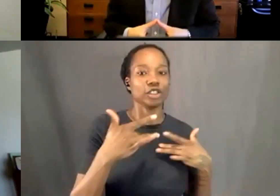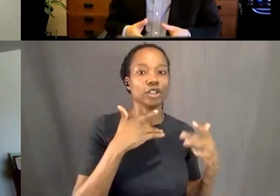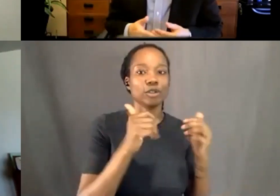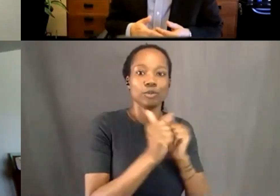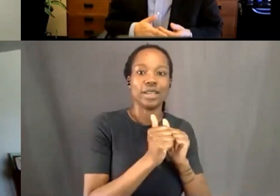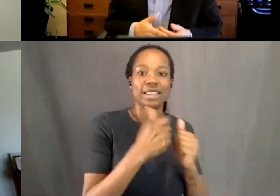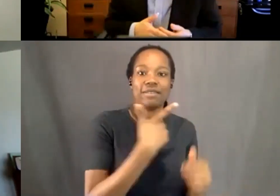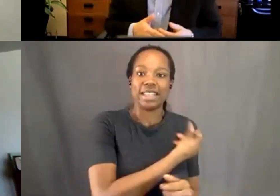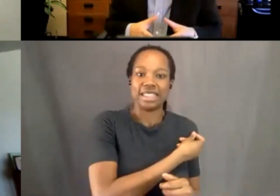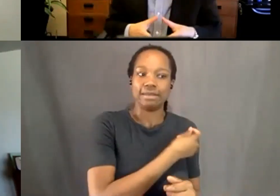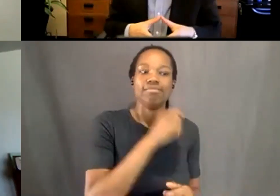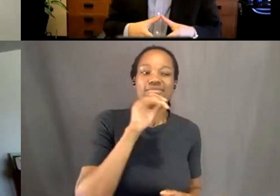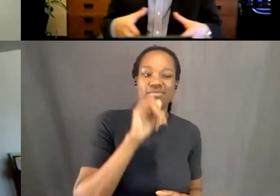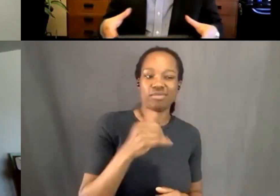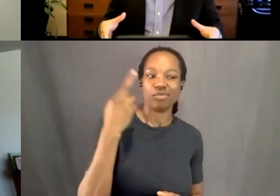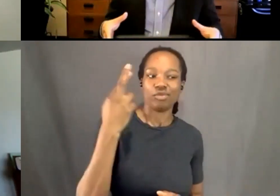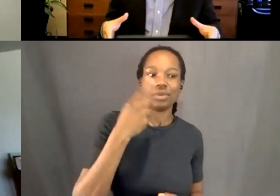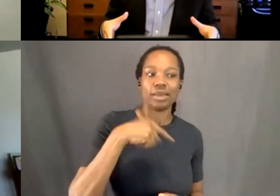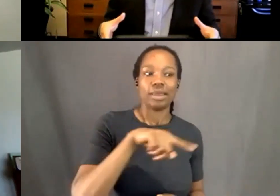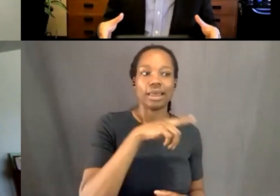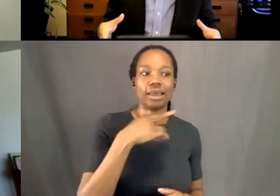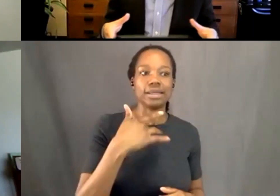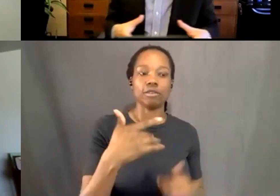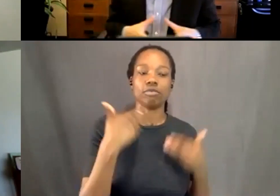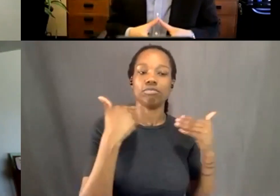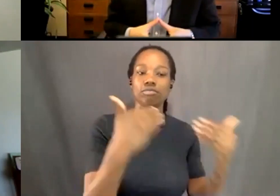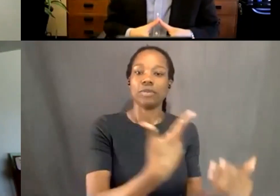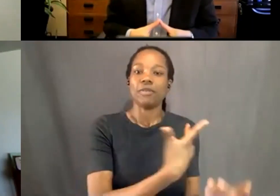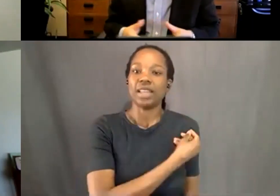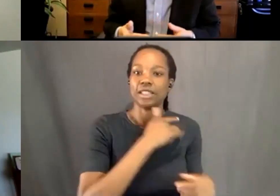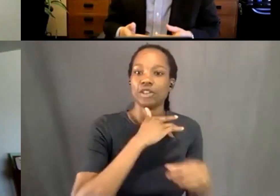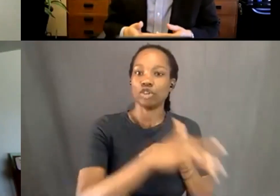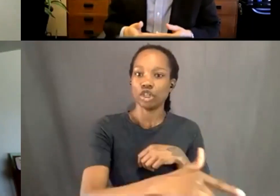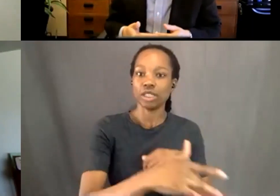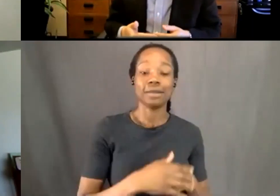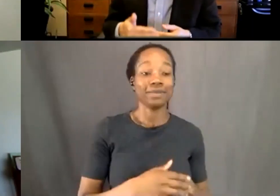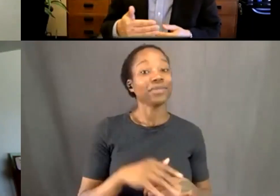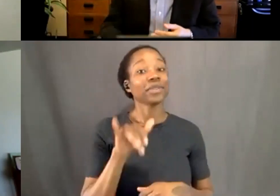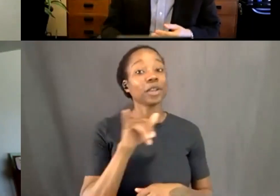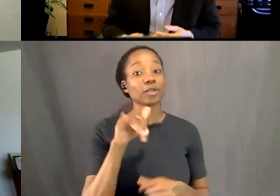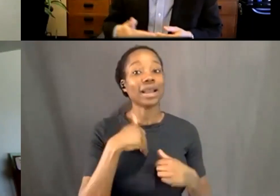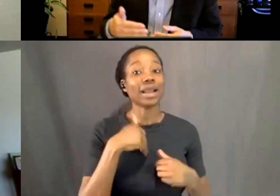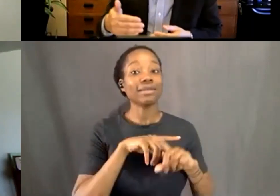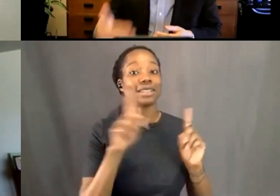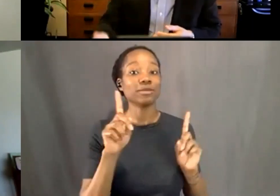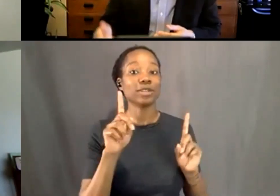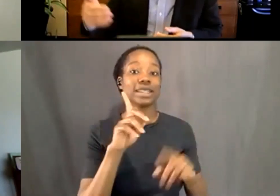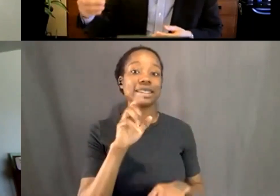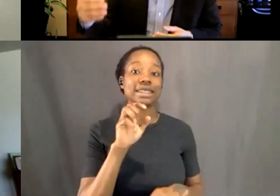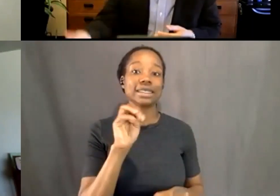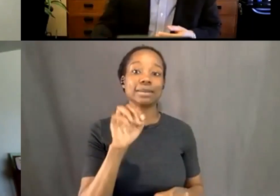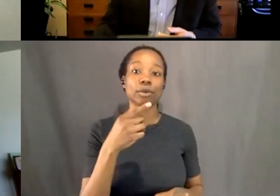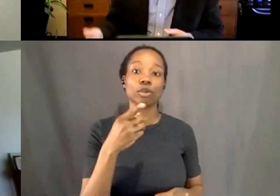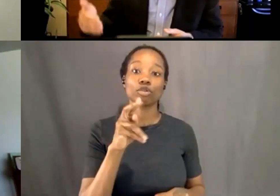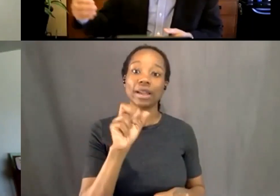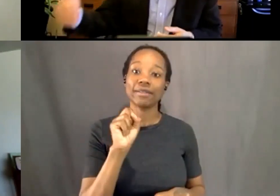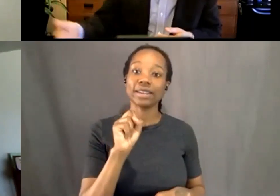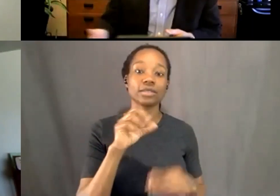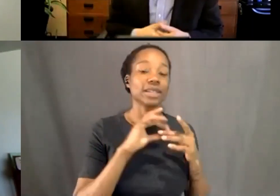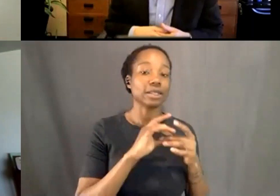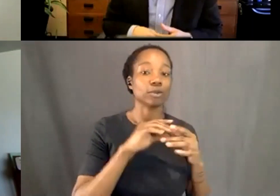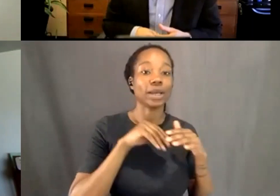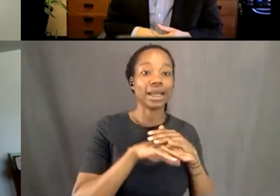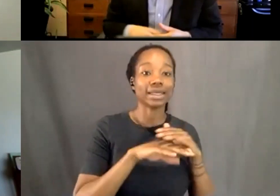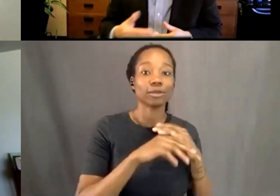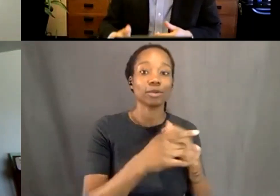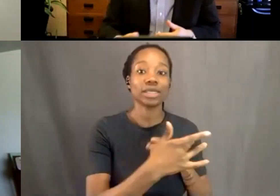adopters. They do have different demographics with respect to access to technology and computers and